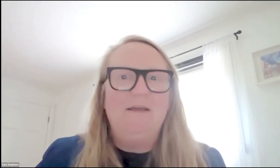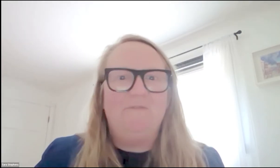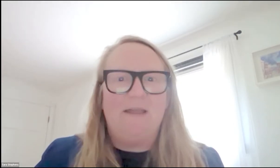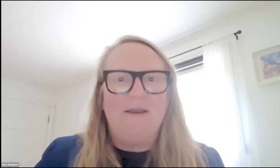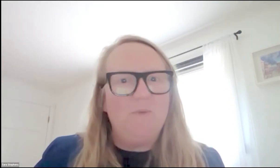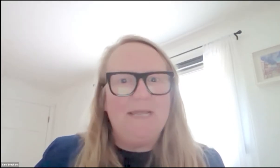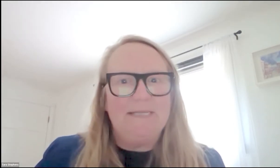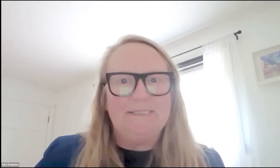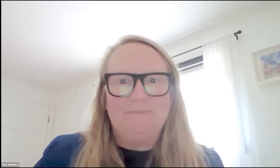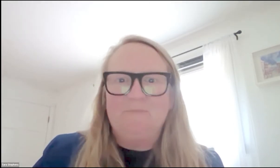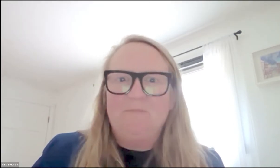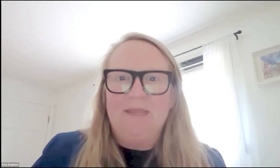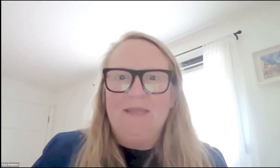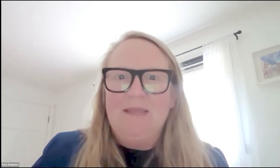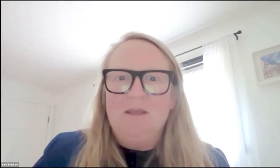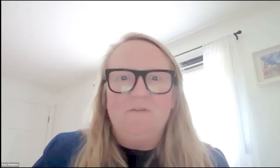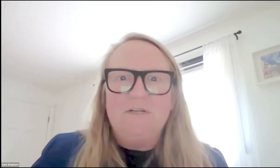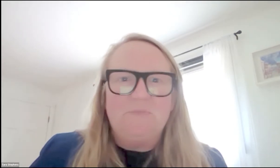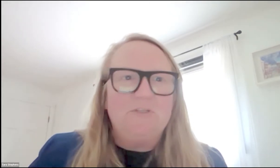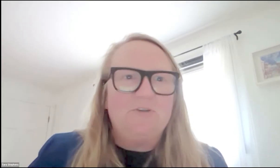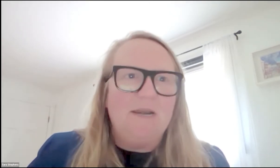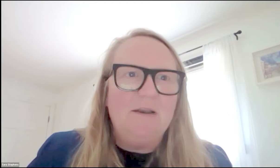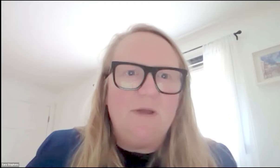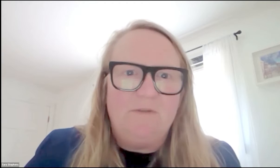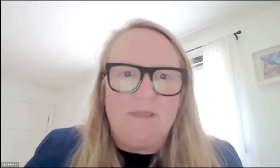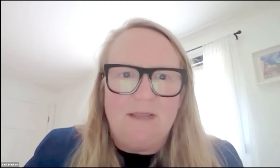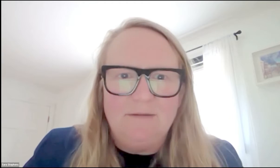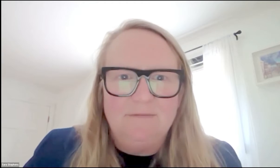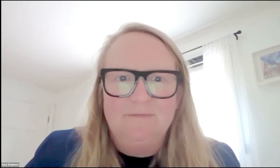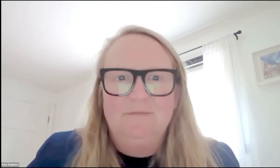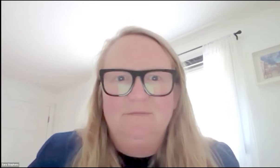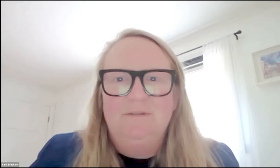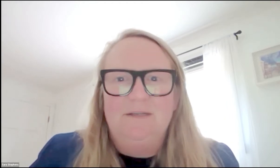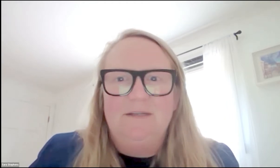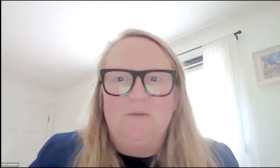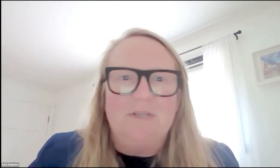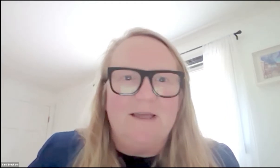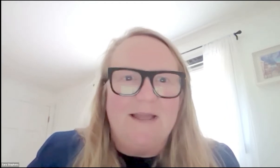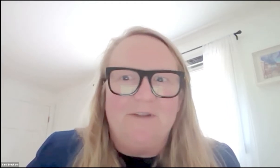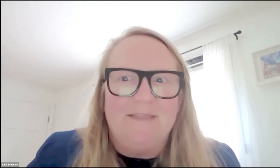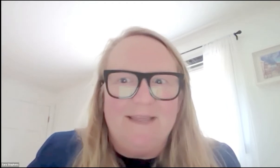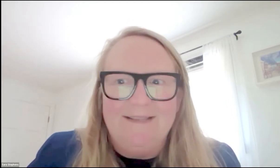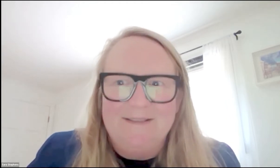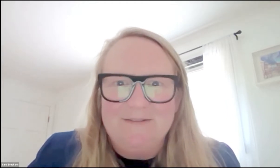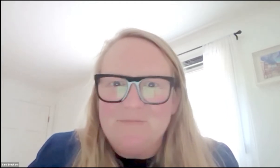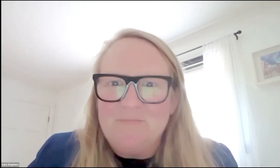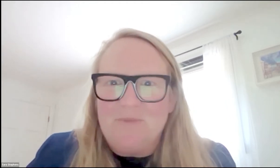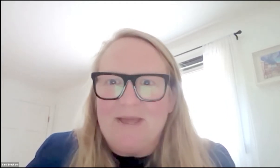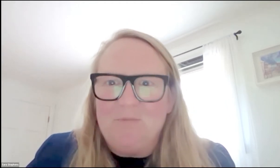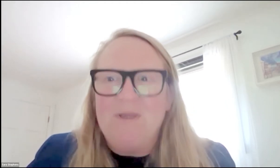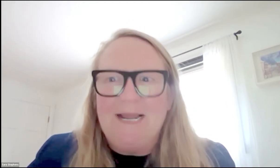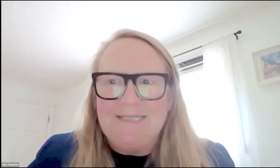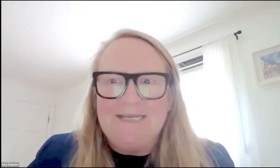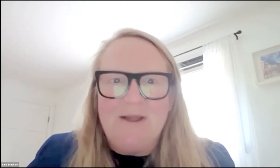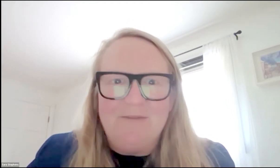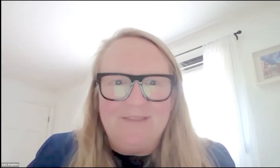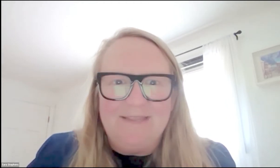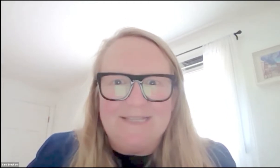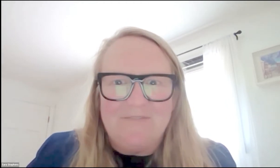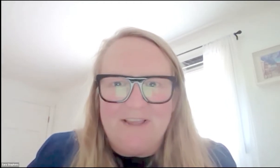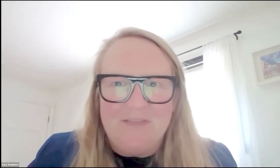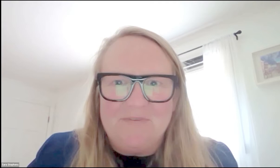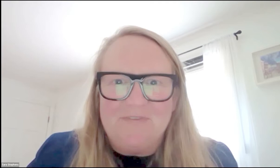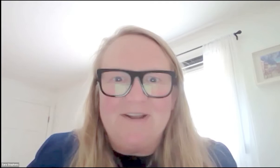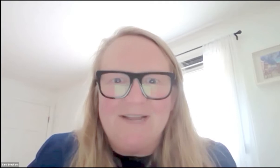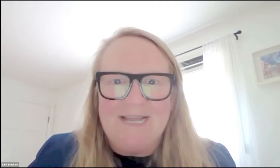new fun ways. First, we try to know everything. Well, not everything, but we like to know everything